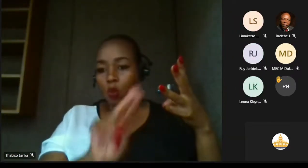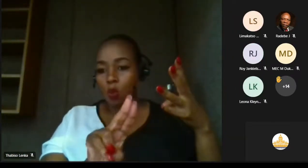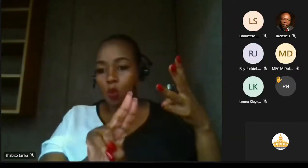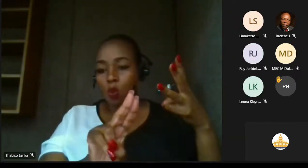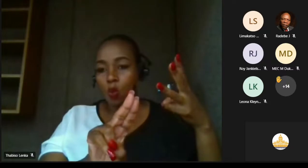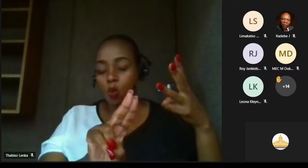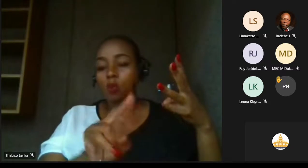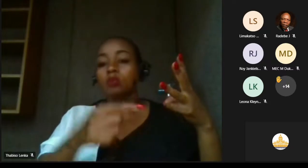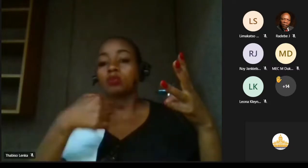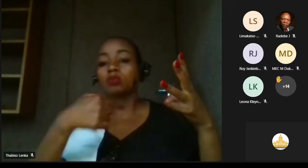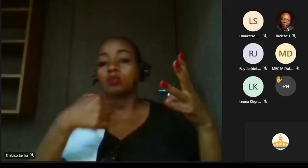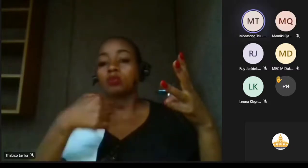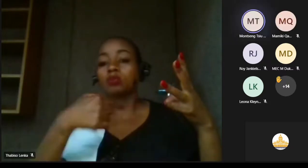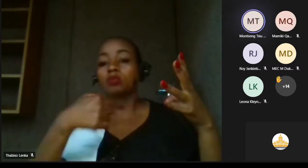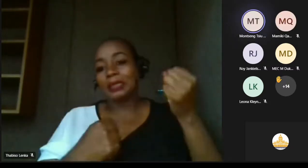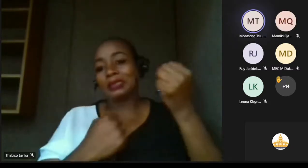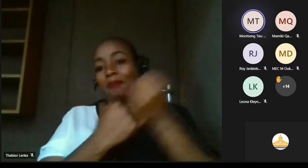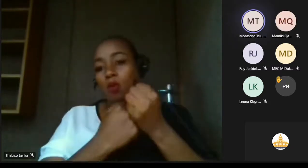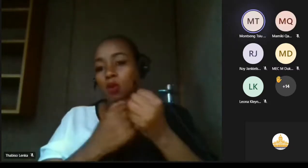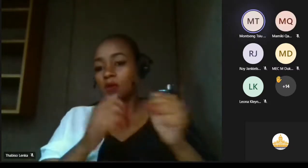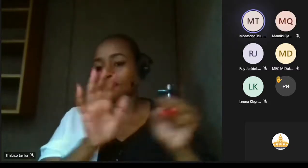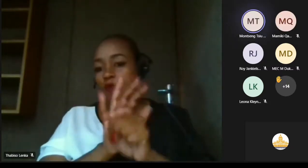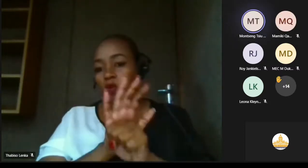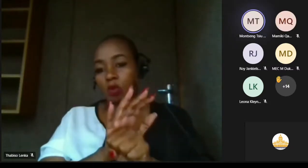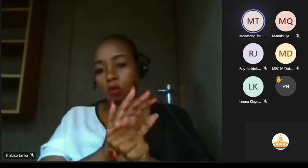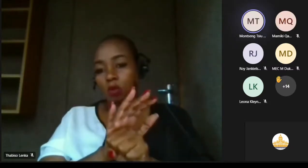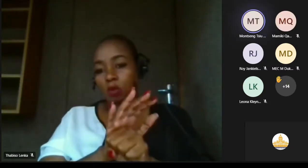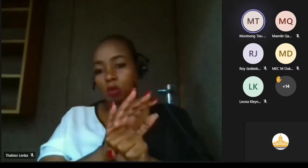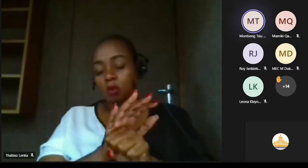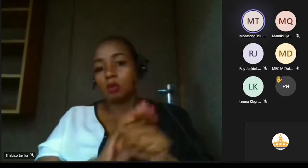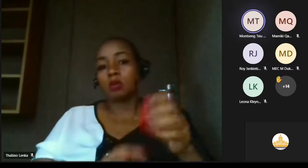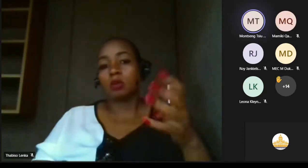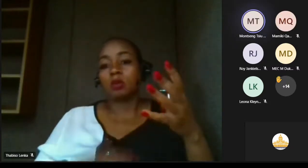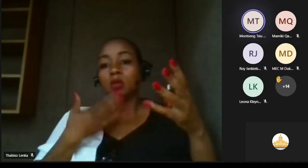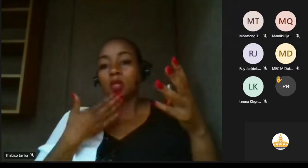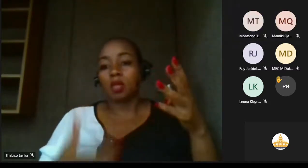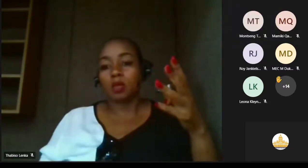I fully support Honorable Speaker. Thank you.